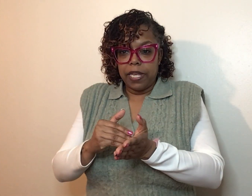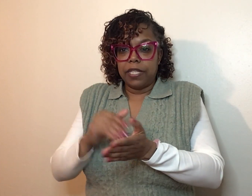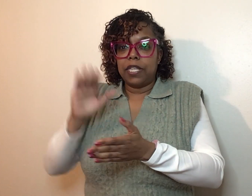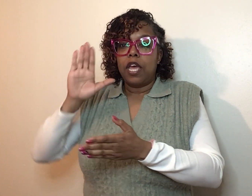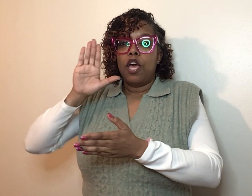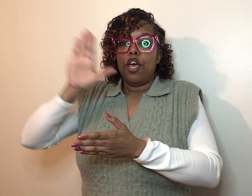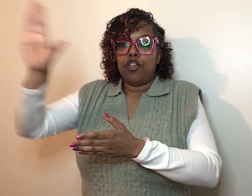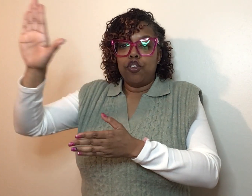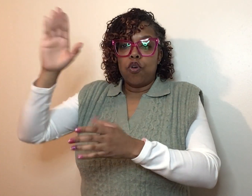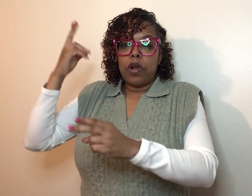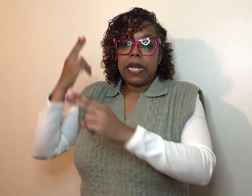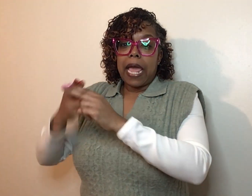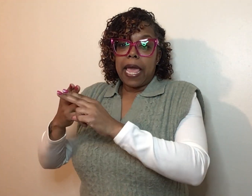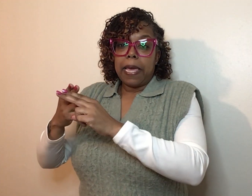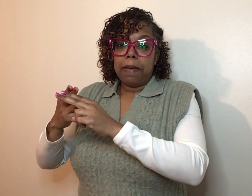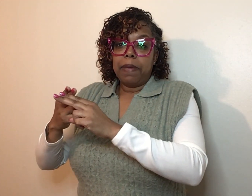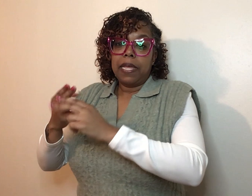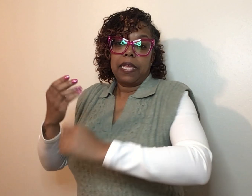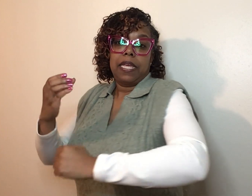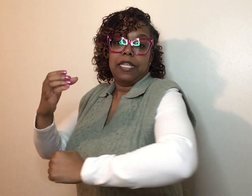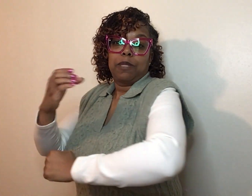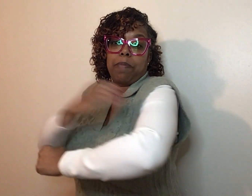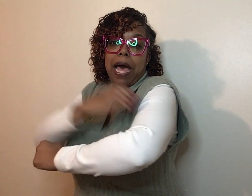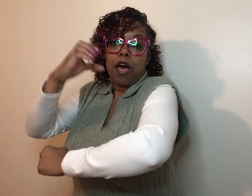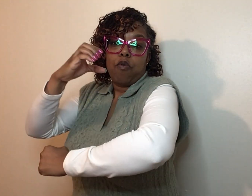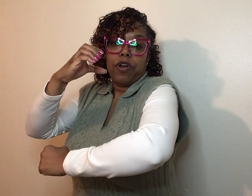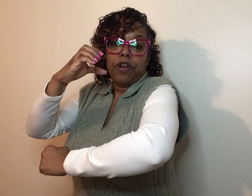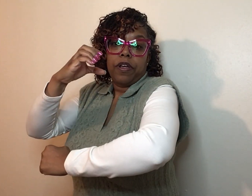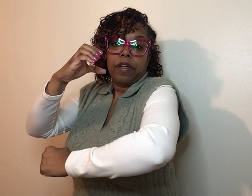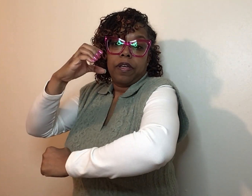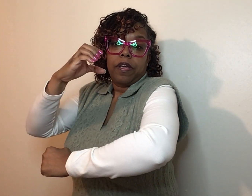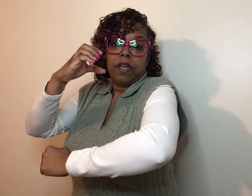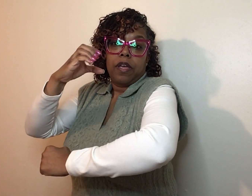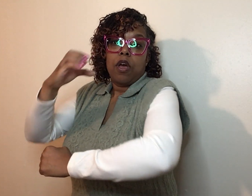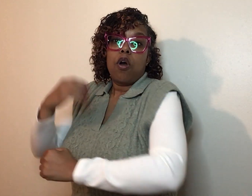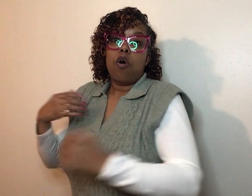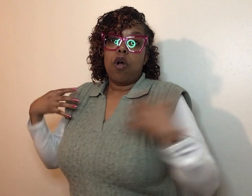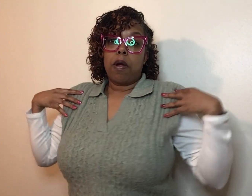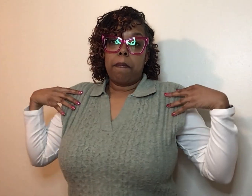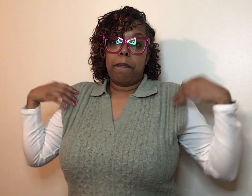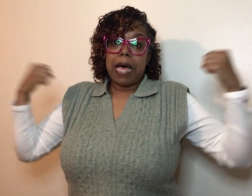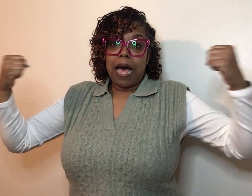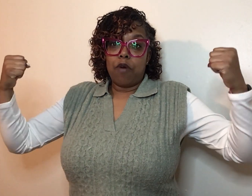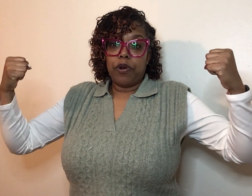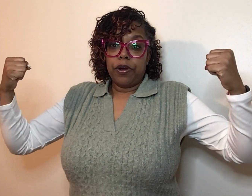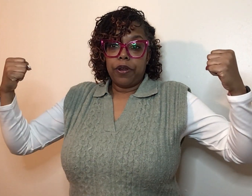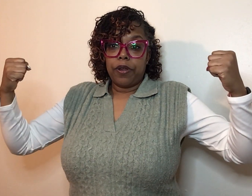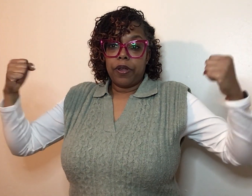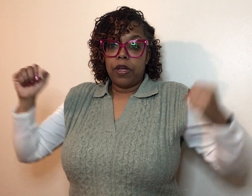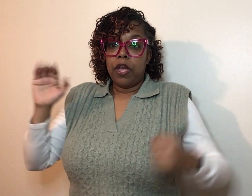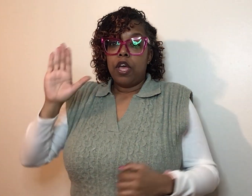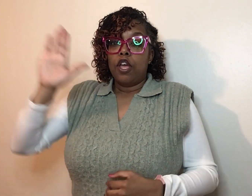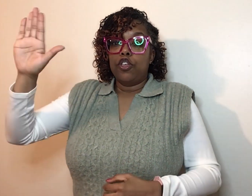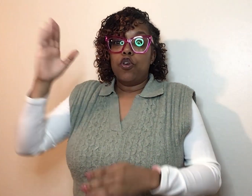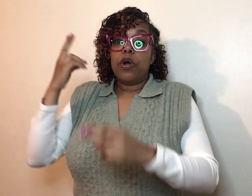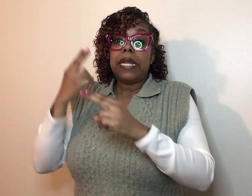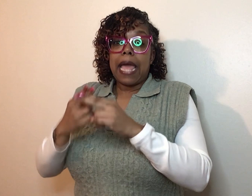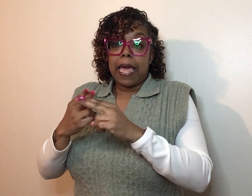repeats, your name is power, or power. Your